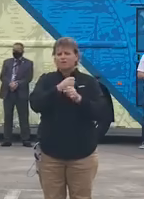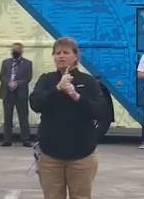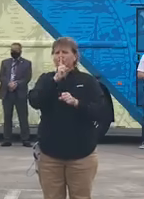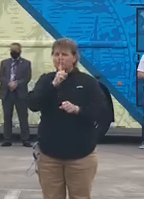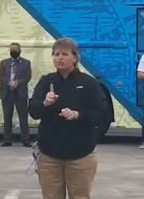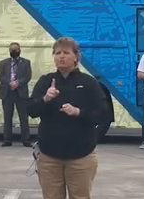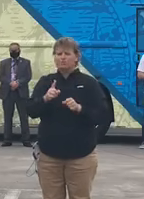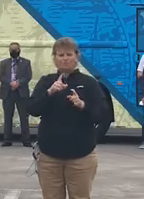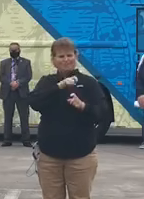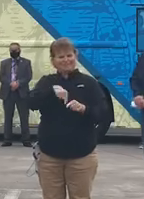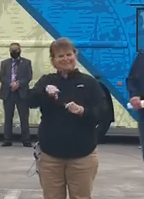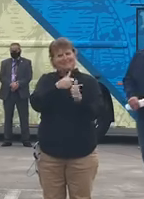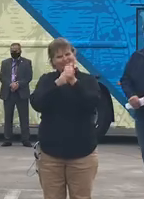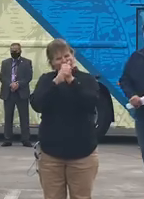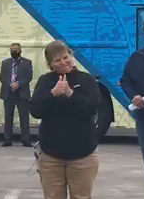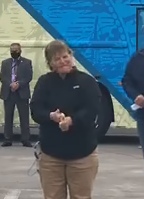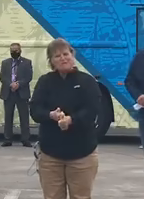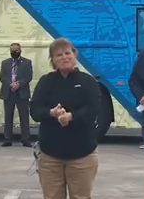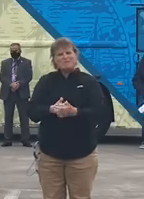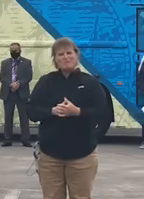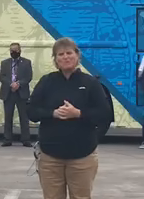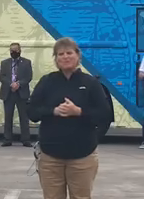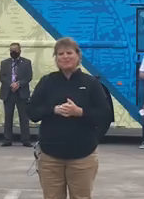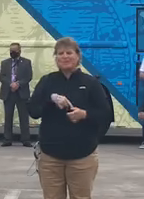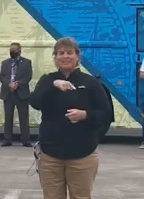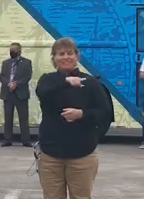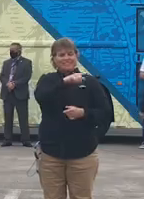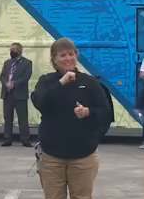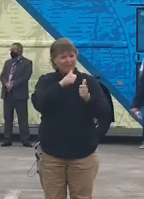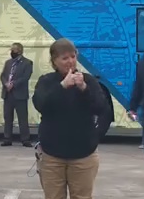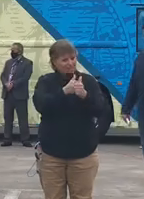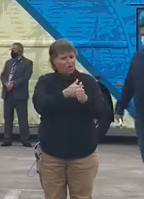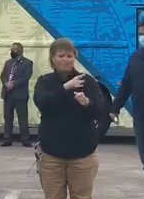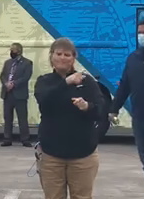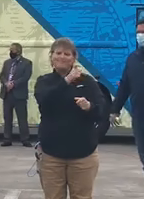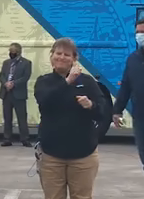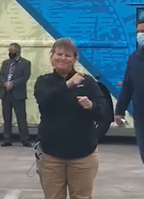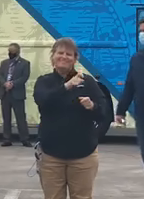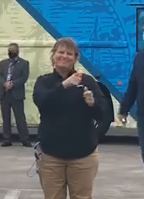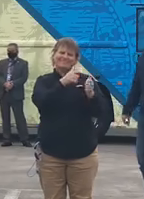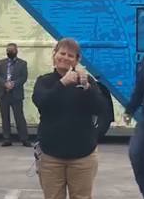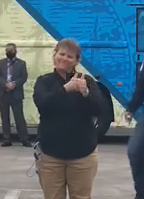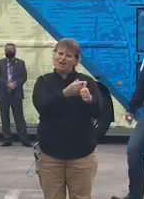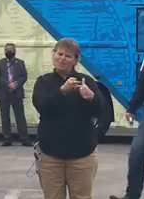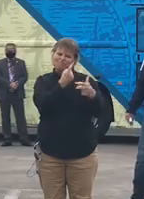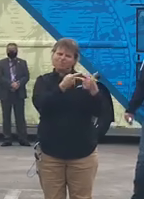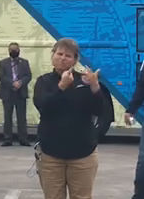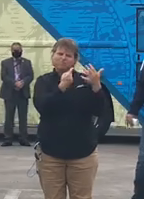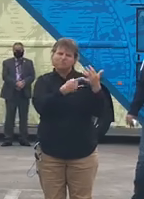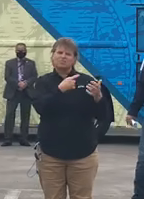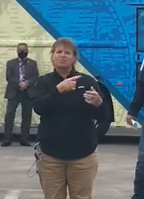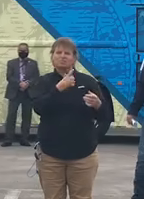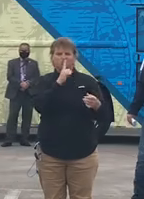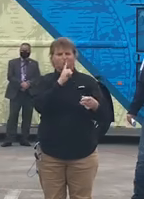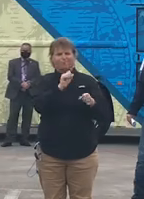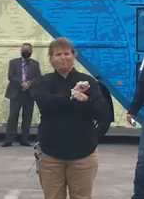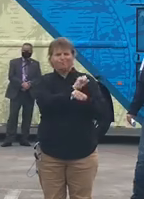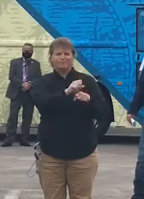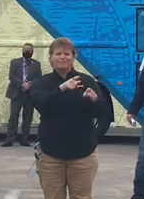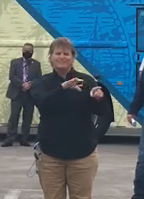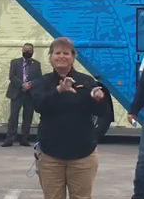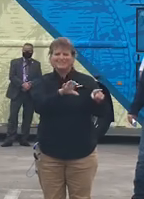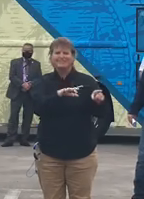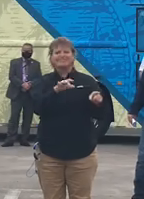simply just saying, hey, you got to do this, they will comply. And as the governor said, you know, we want to open up as fast as we can. We're